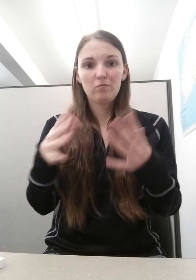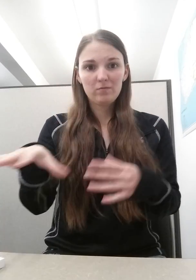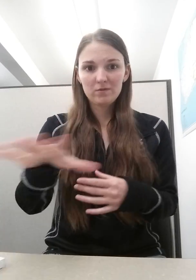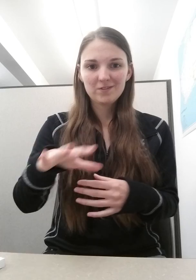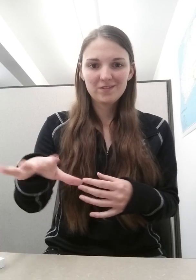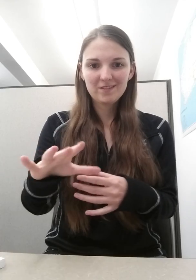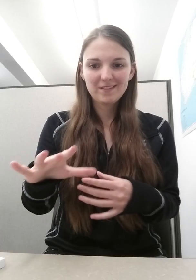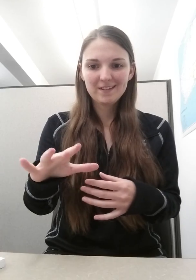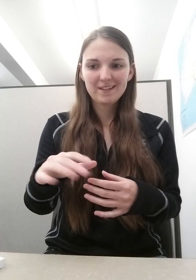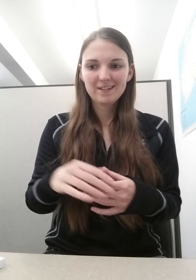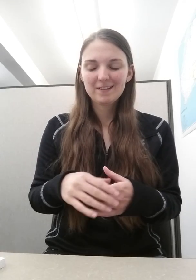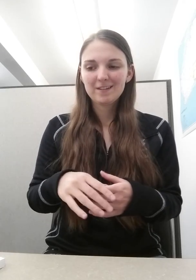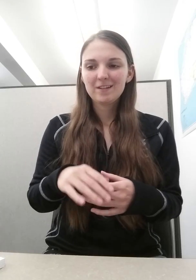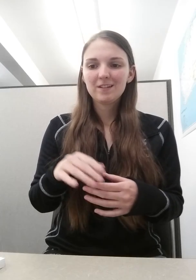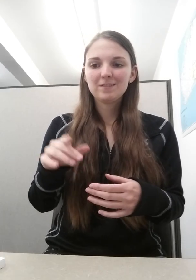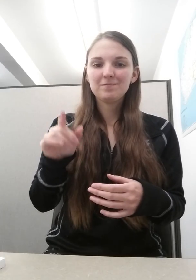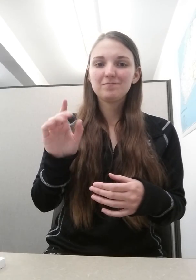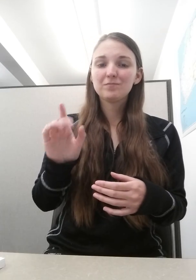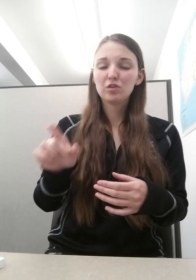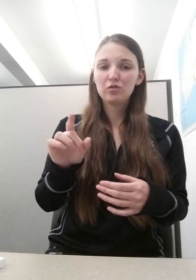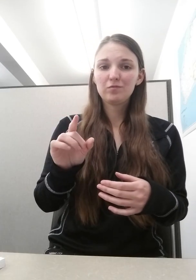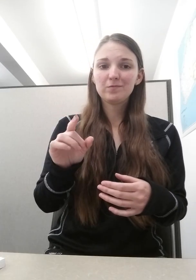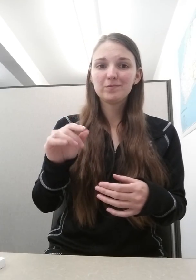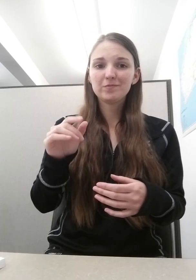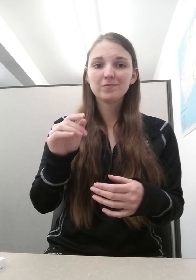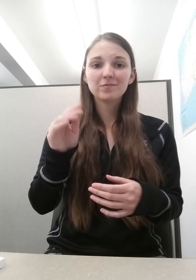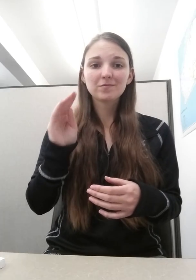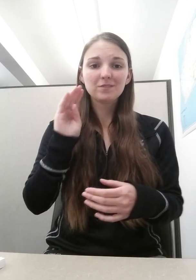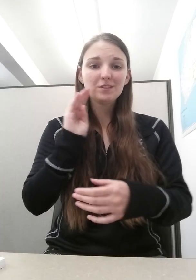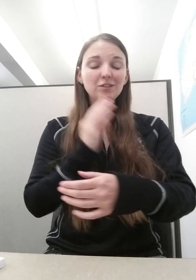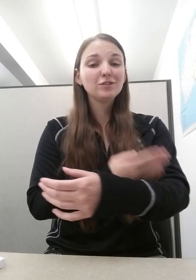lived past the age of 3. Now that's not an unusual thing either at this time in England.